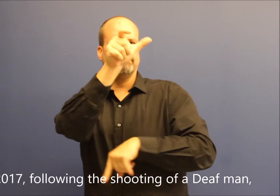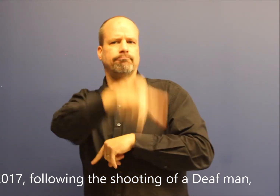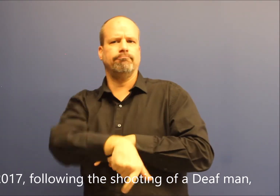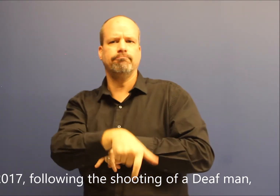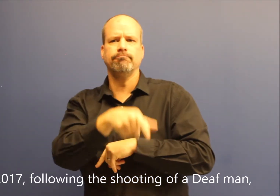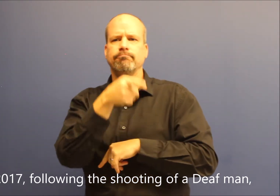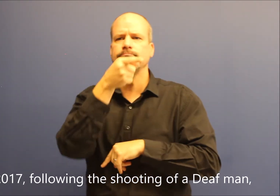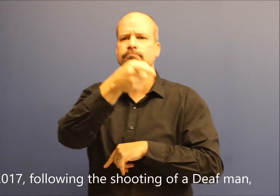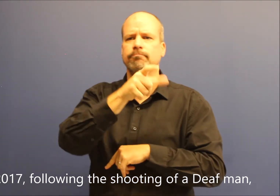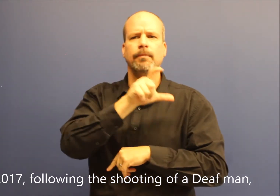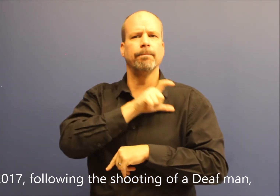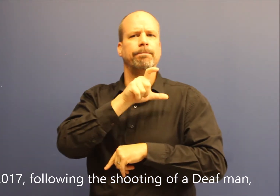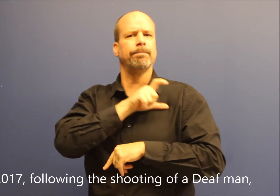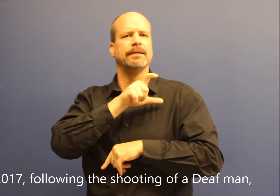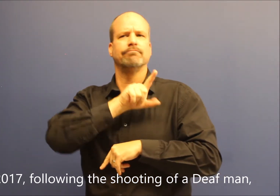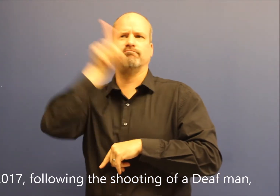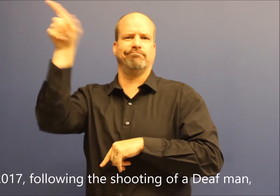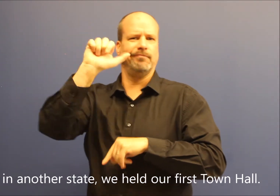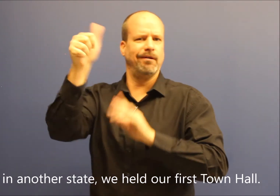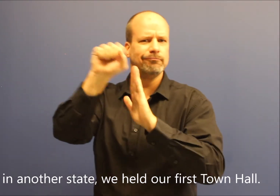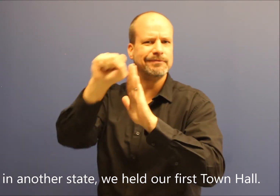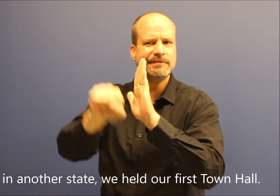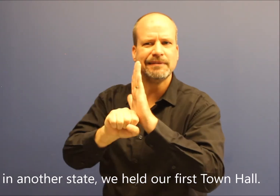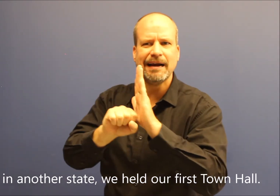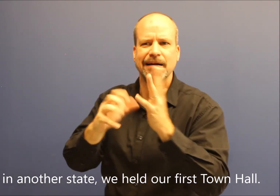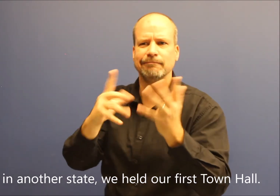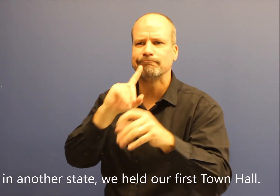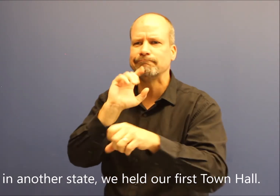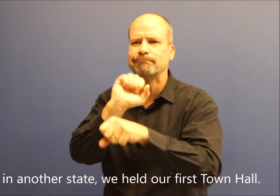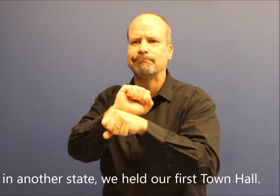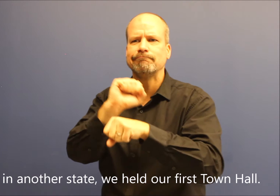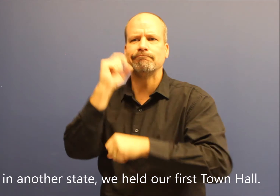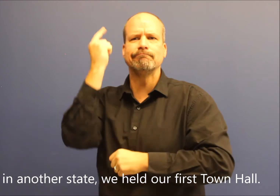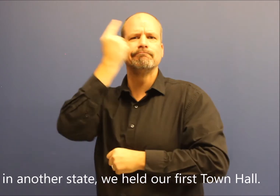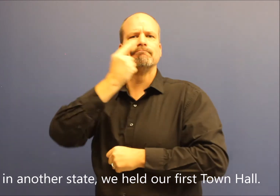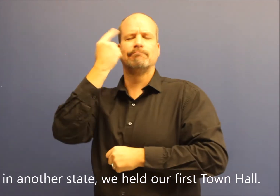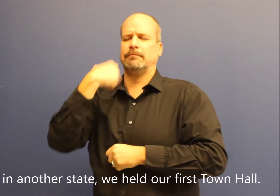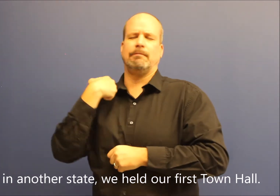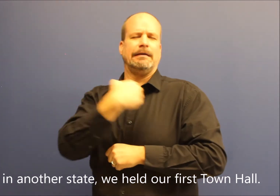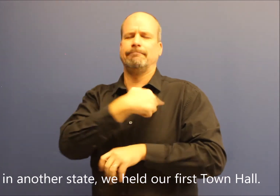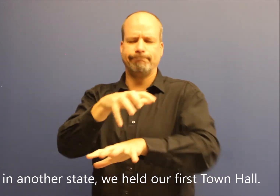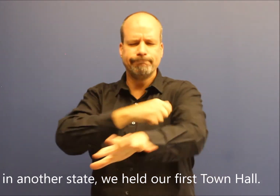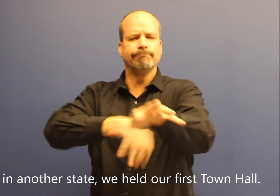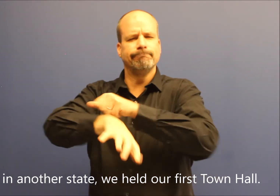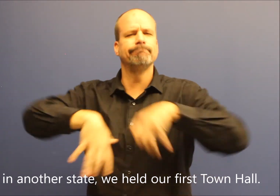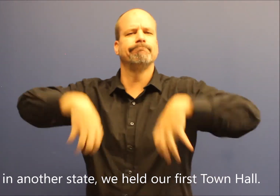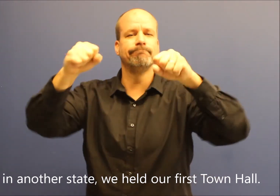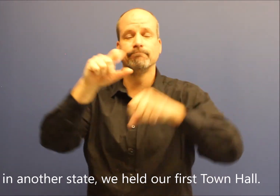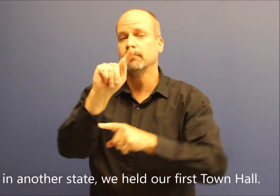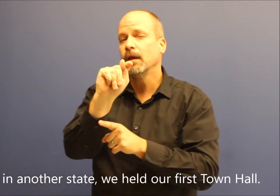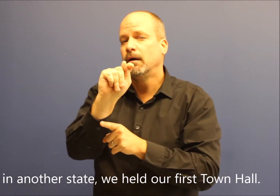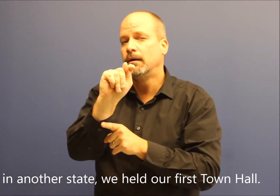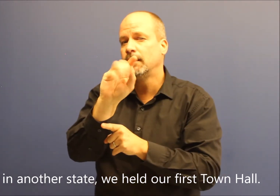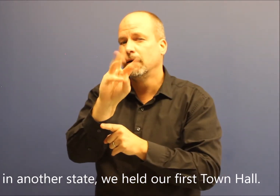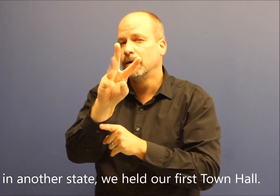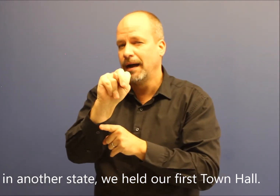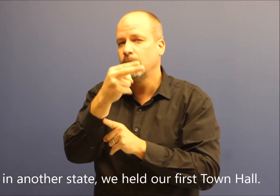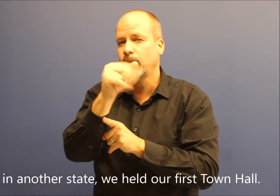following the shooting of a deaf man by police in another state, we held our first town